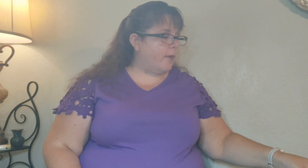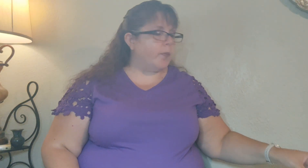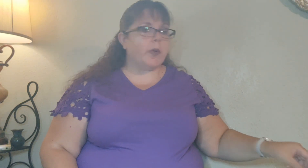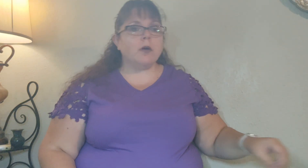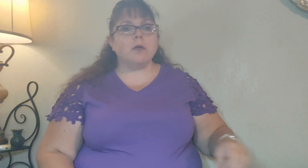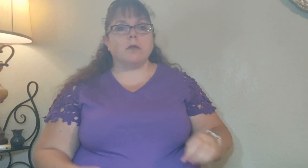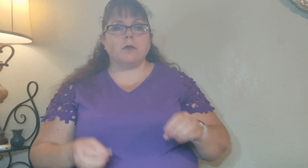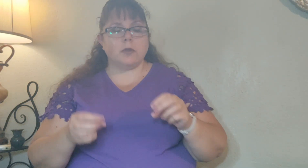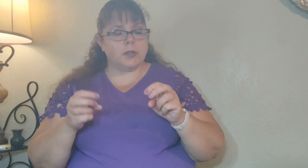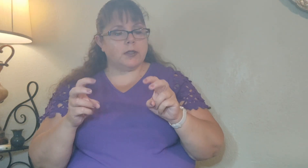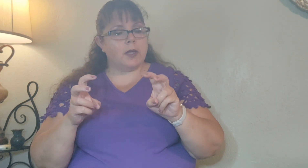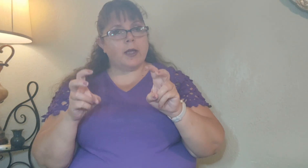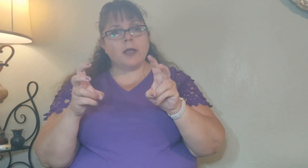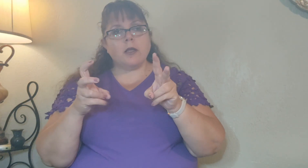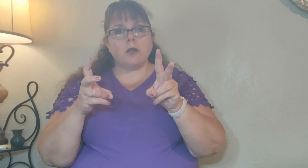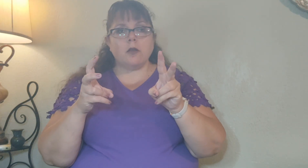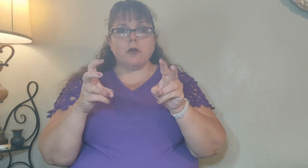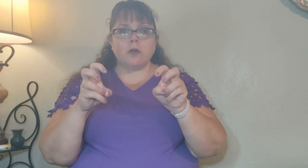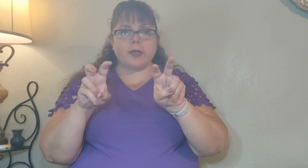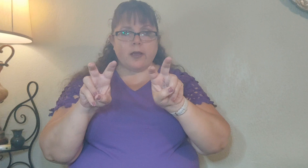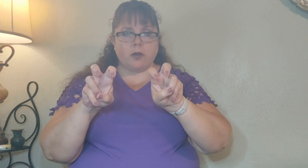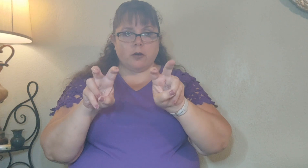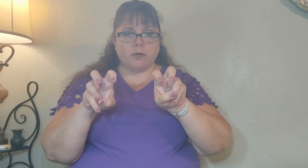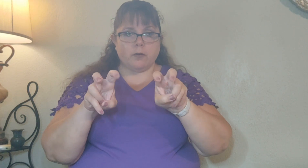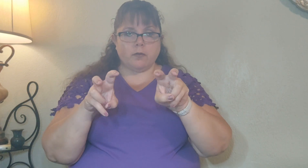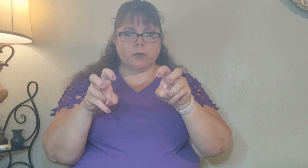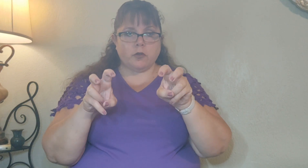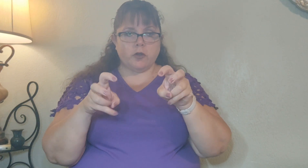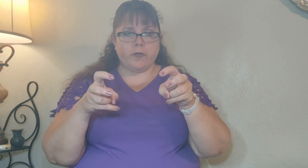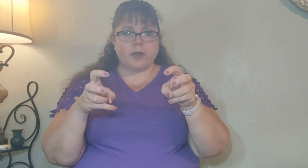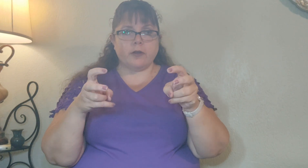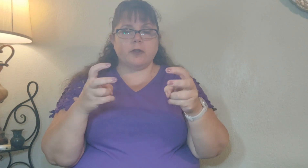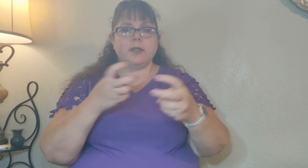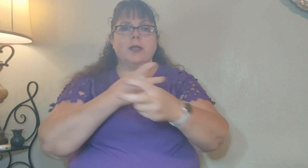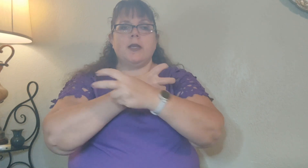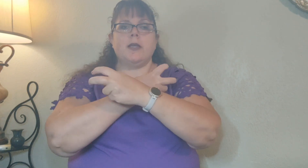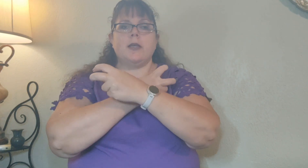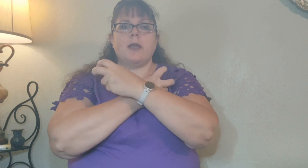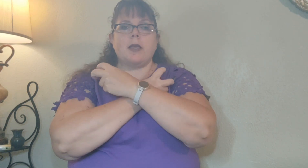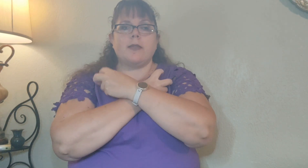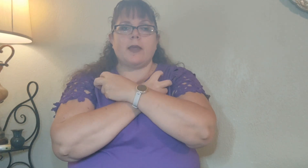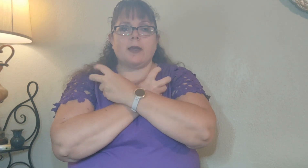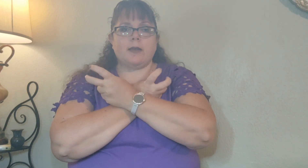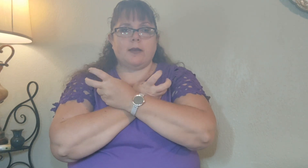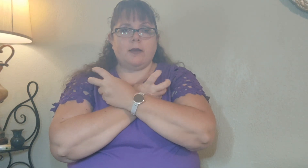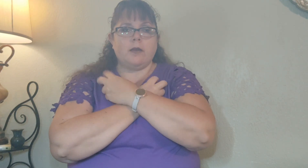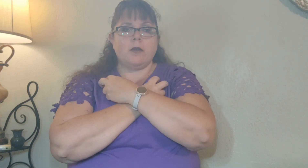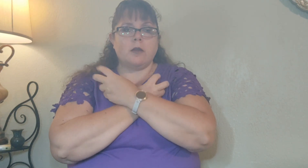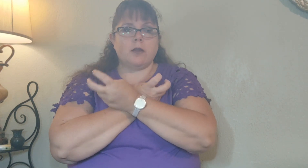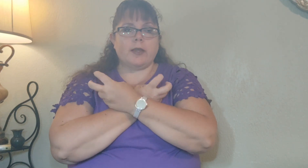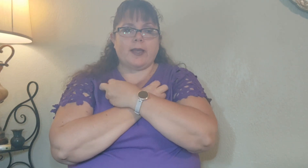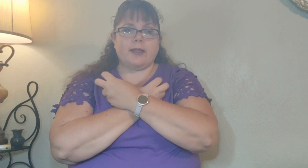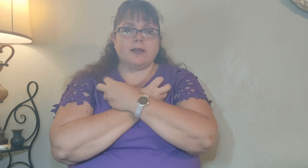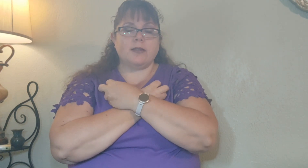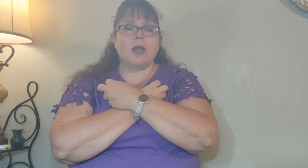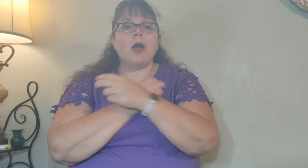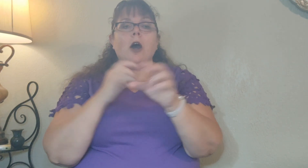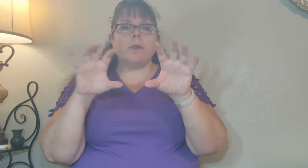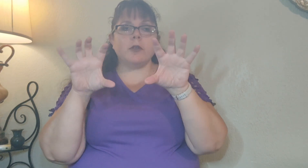Then Bones, you take your 2 fingers and then like this. Almost